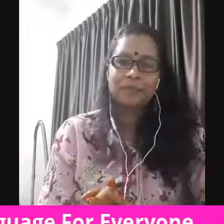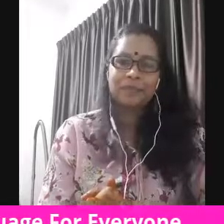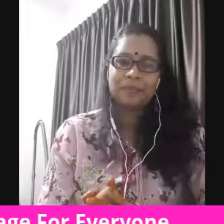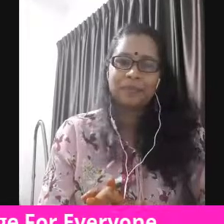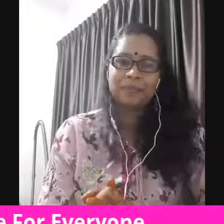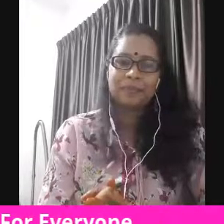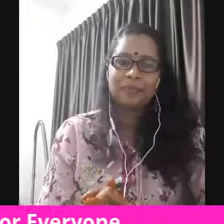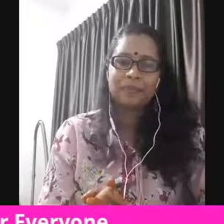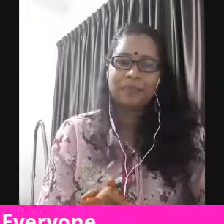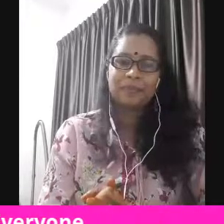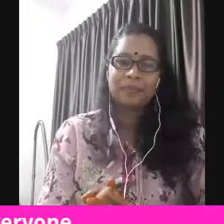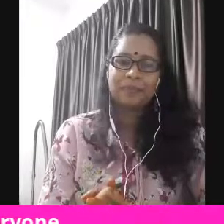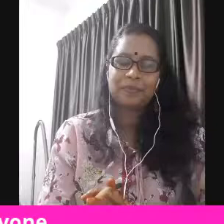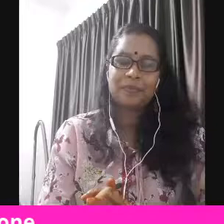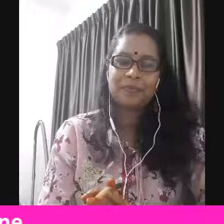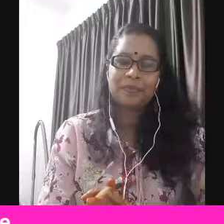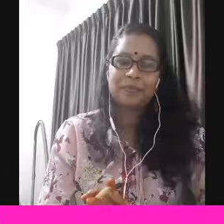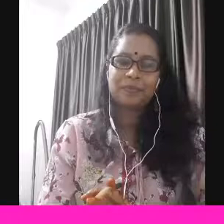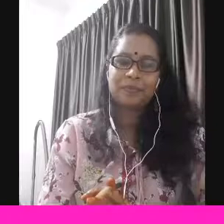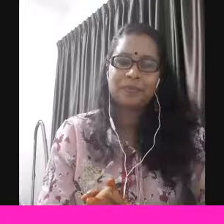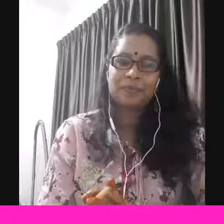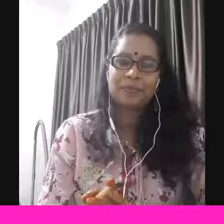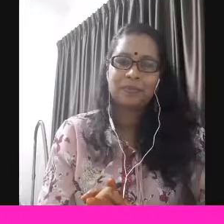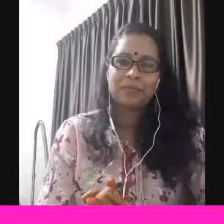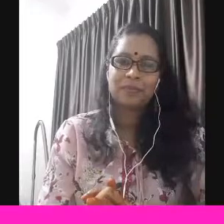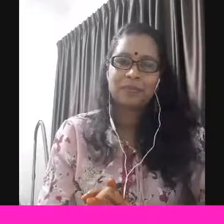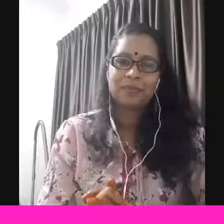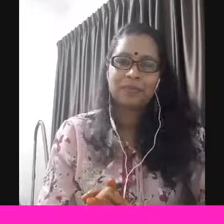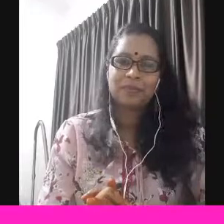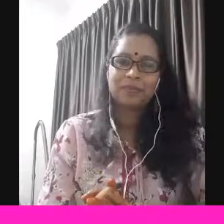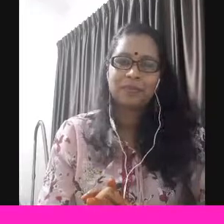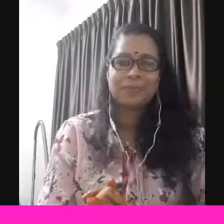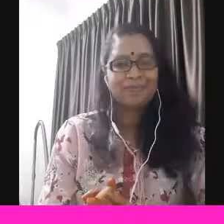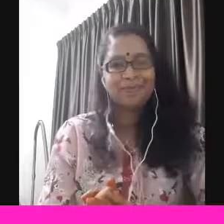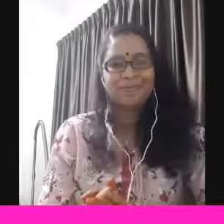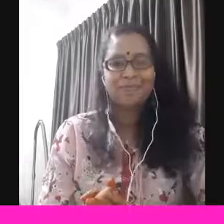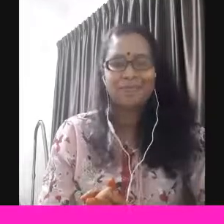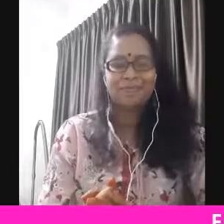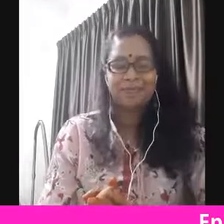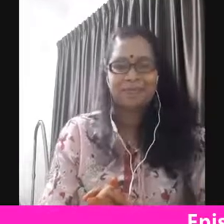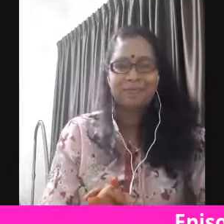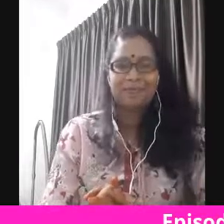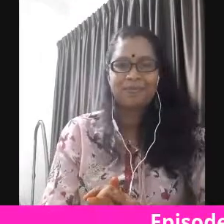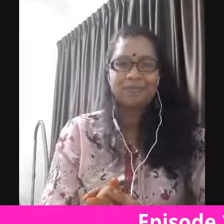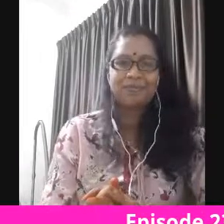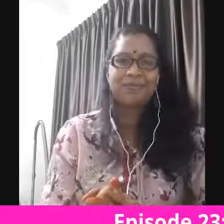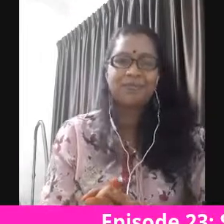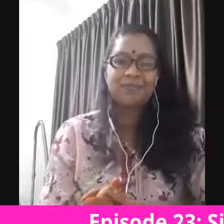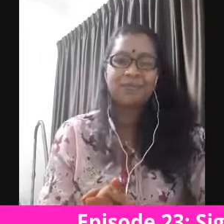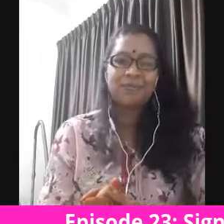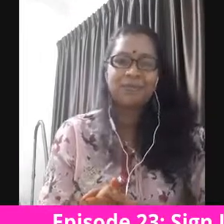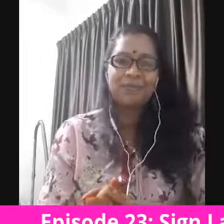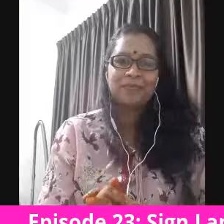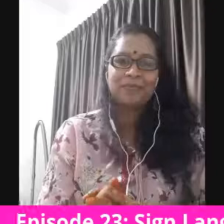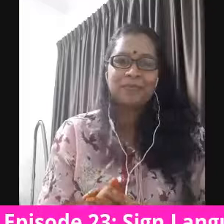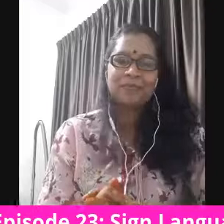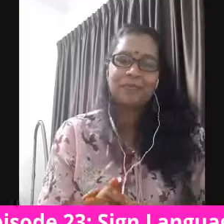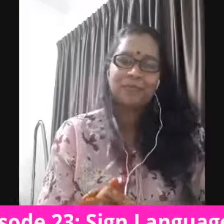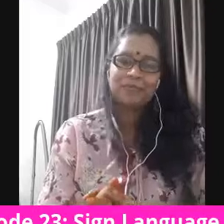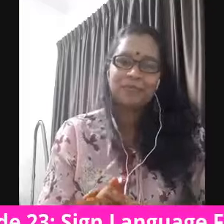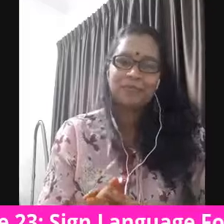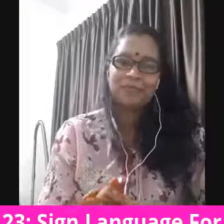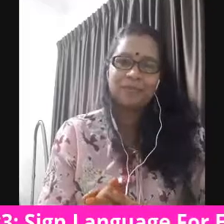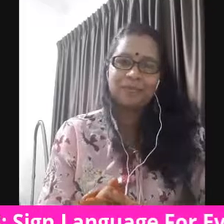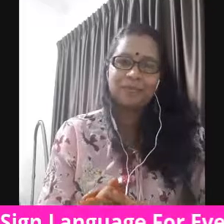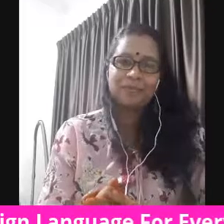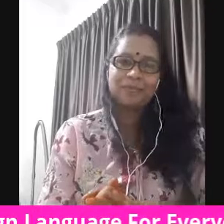are special, a little special, and yeah, that's about it. And Priya, over to you. Yep. Just